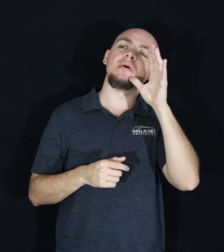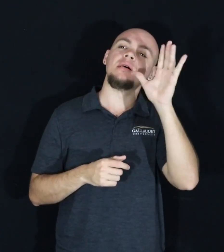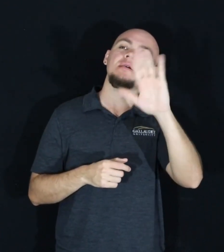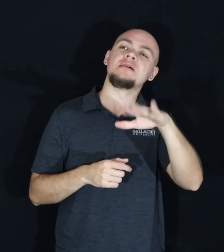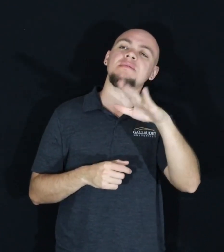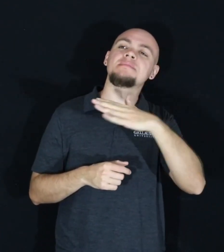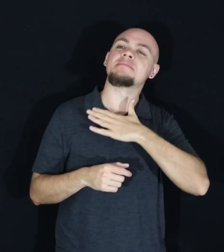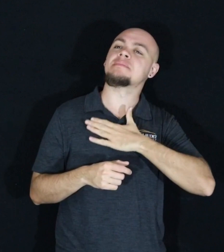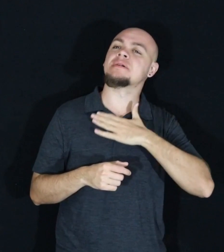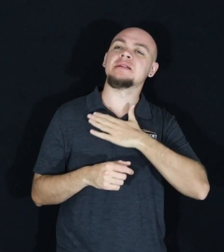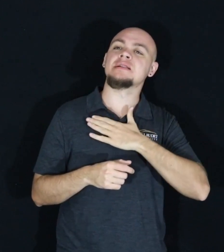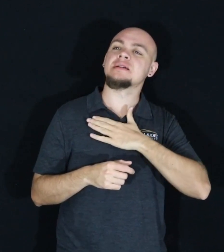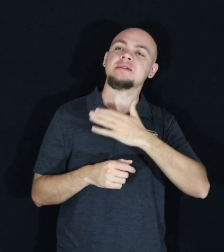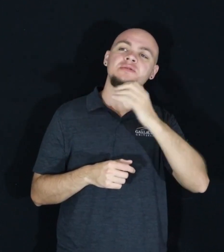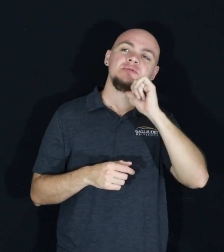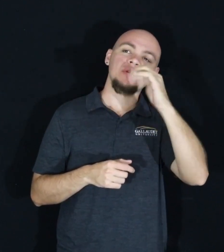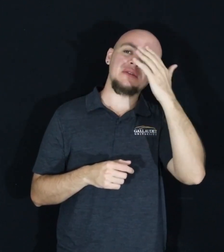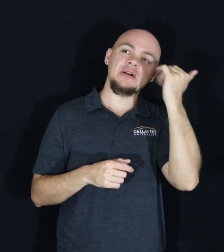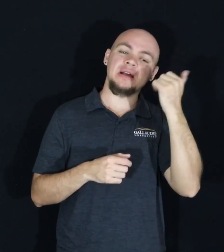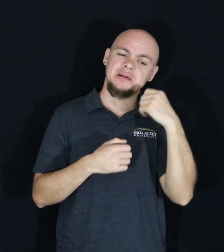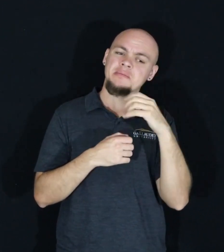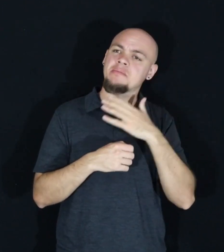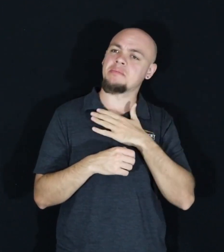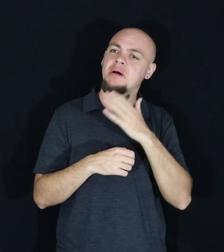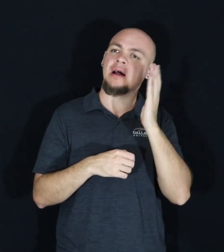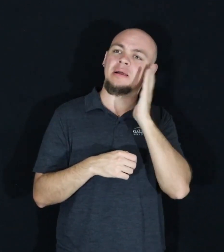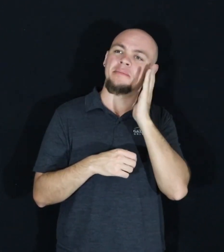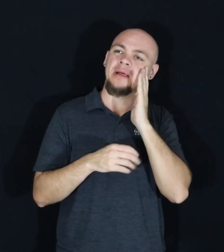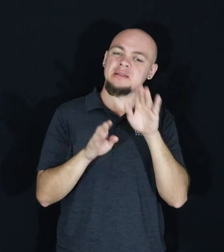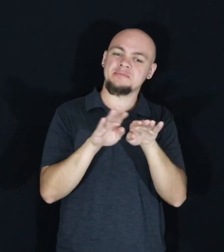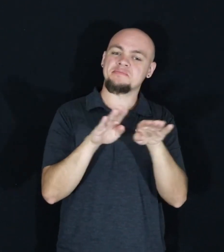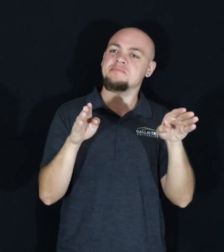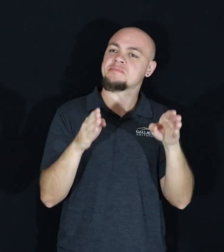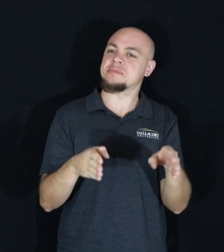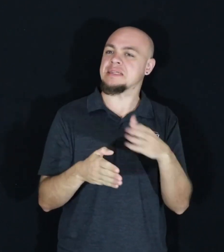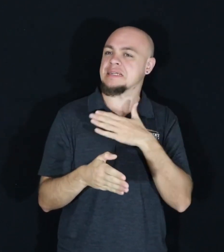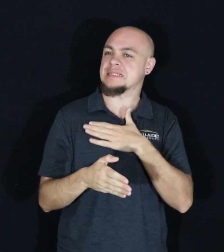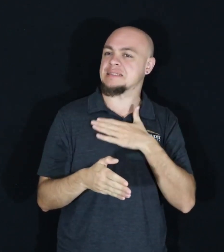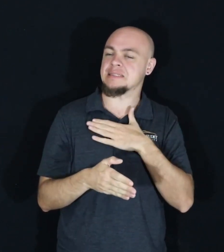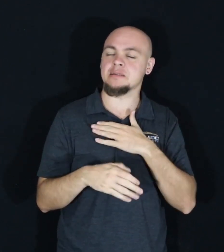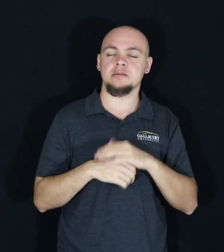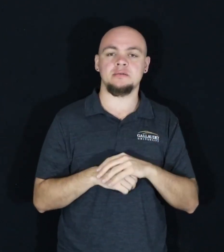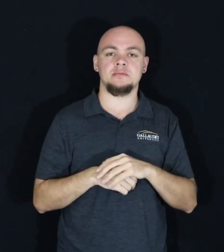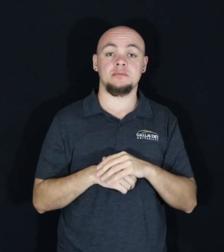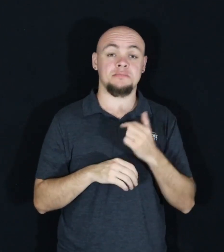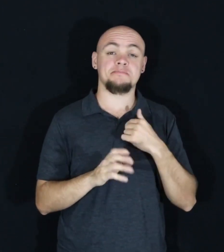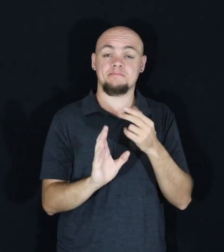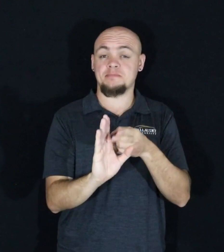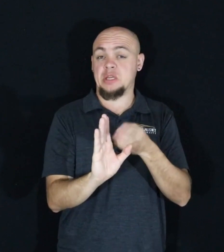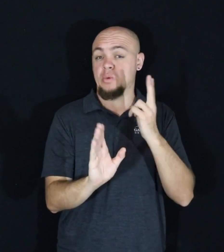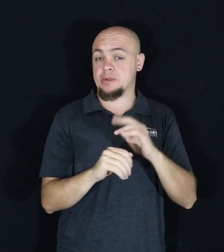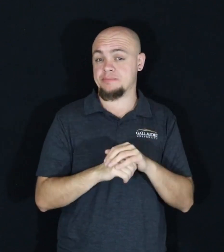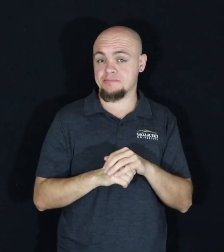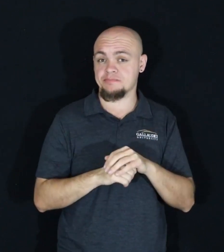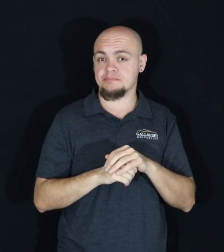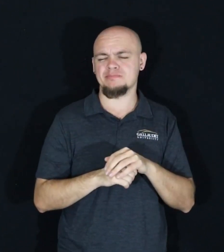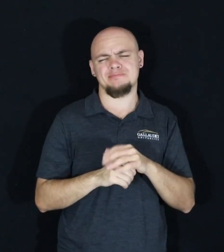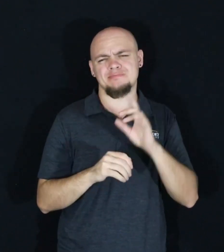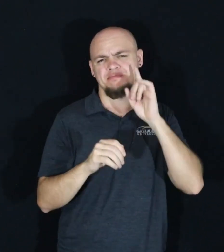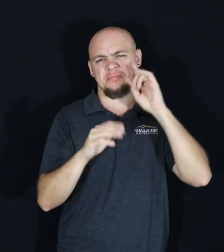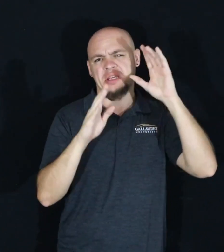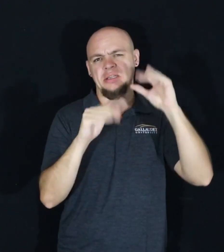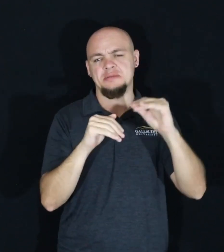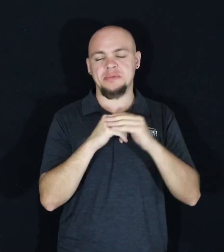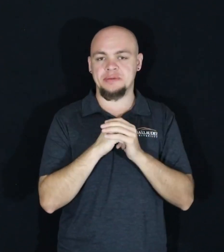don't forget to make my bed today." I quit. And of course, that was expected. And